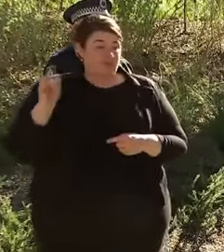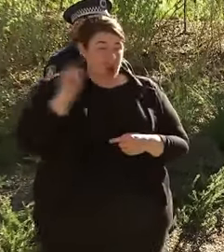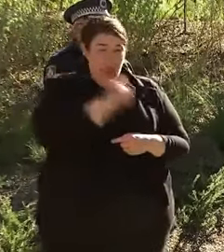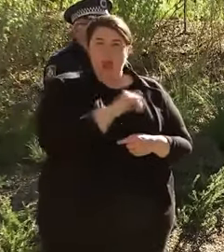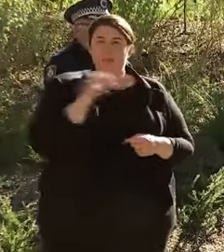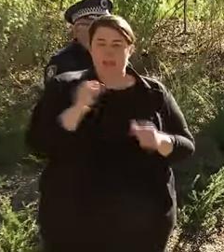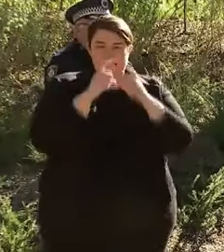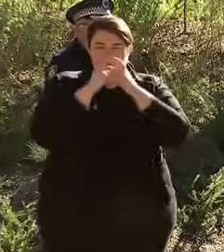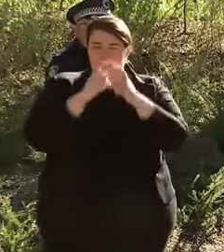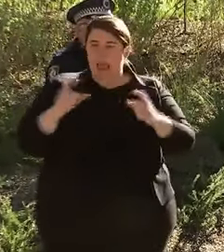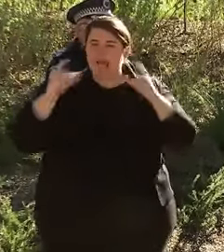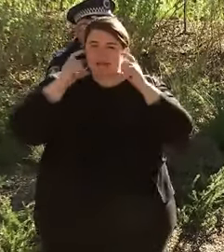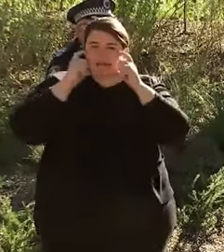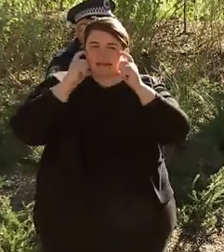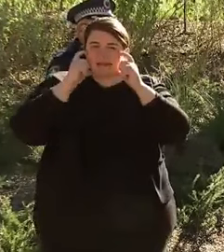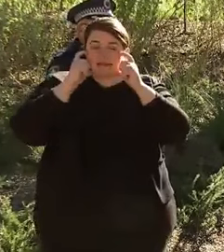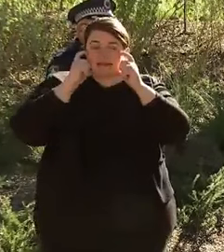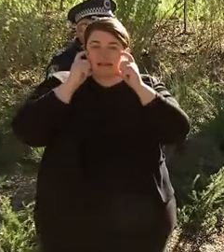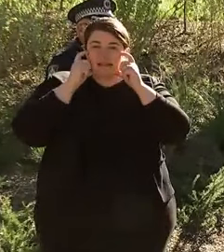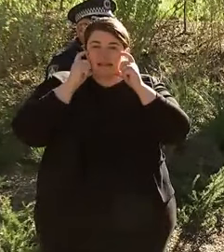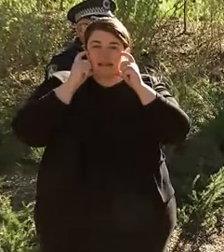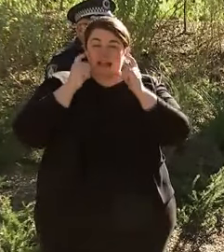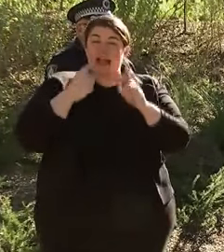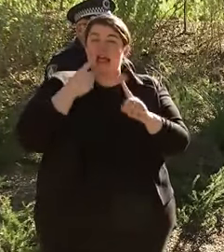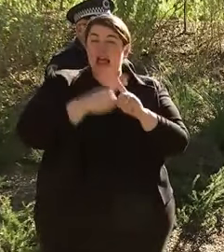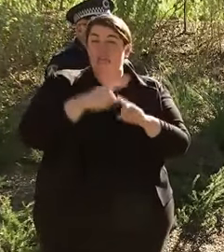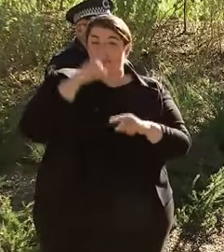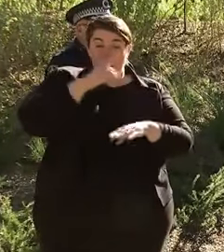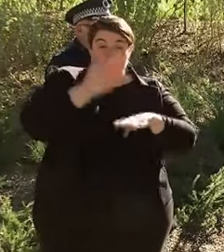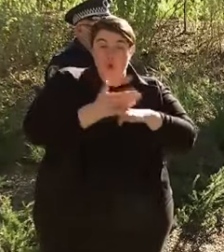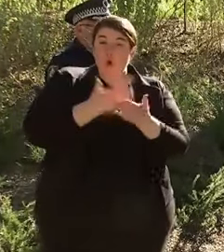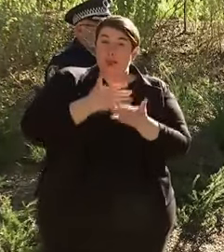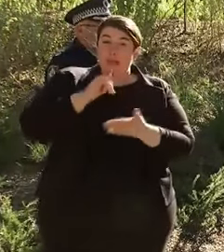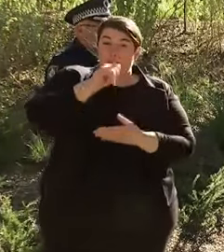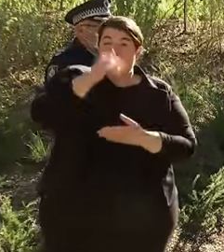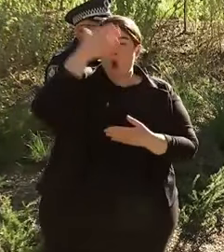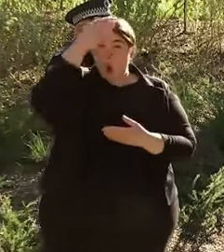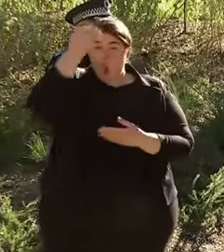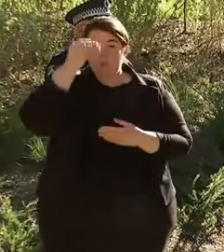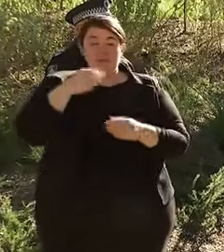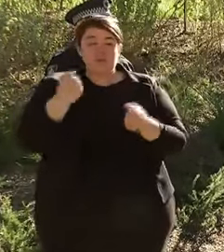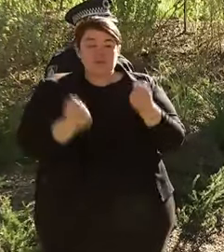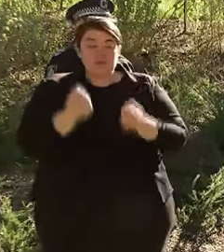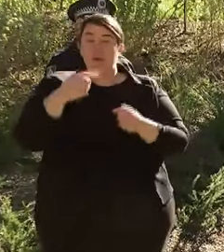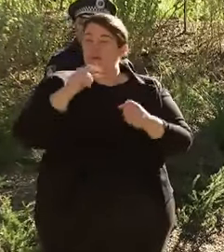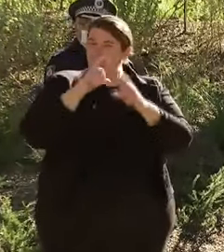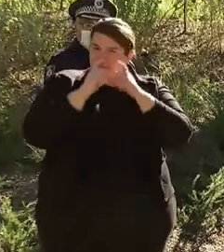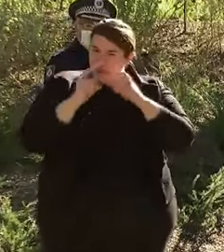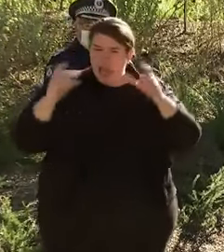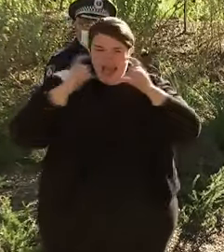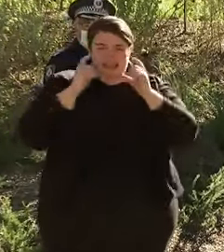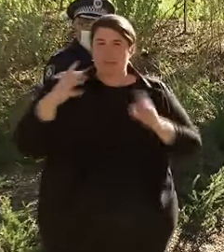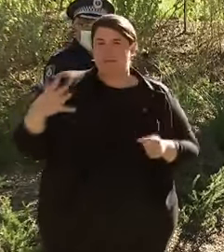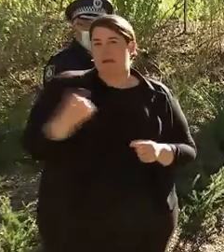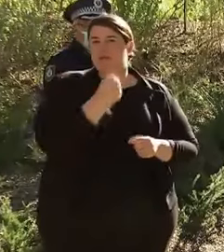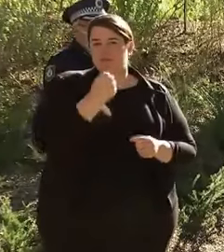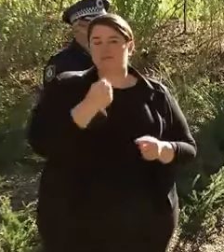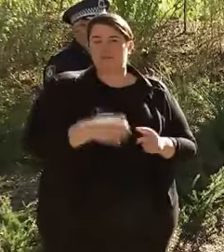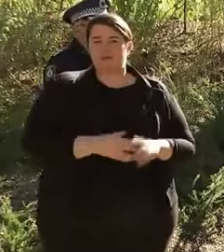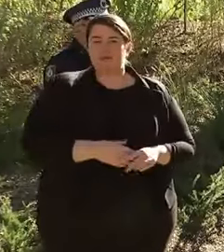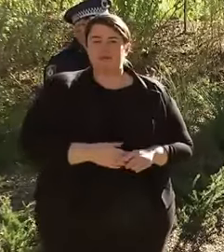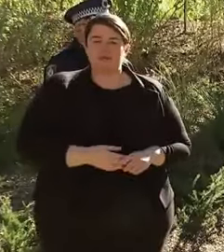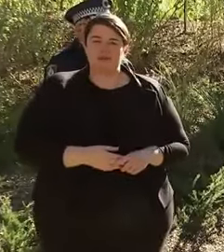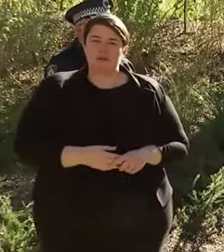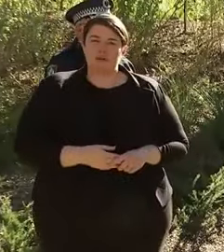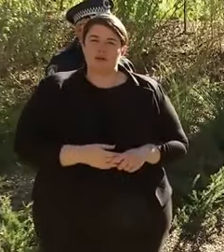wearing masks, and the flight crew and other flight crew were wearing masks. And the reason for that